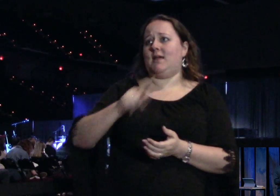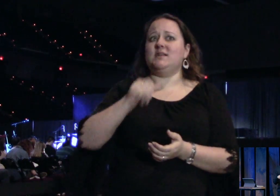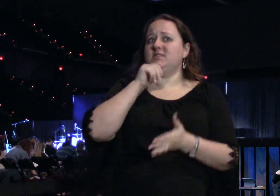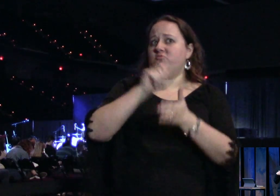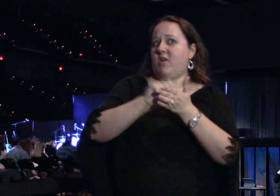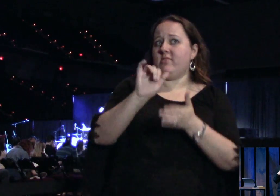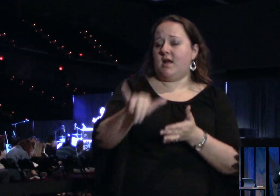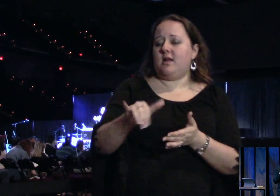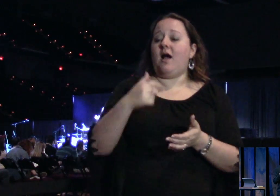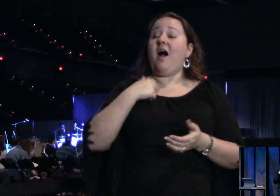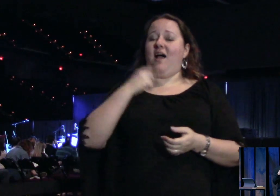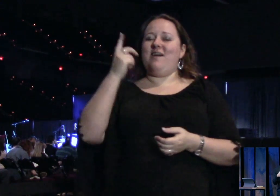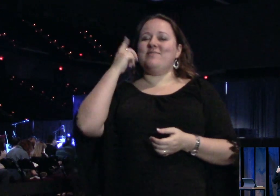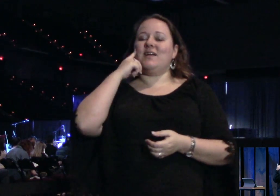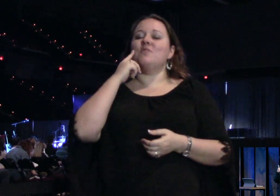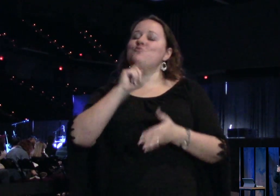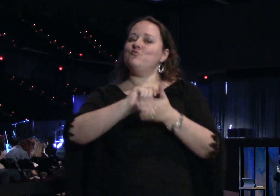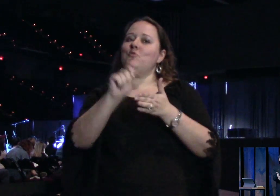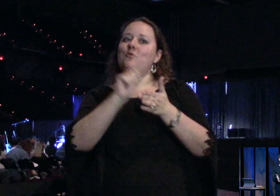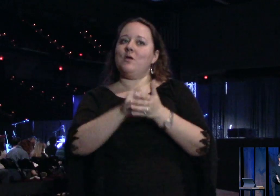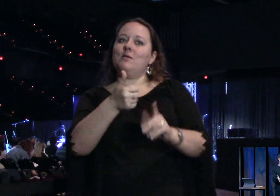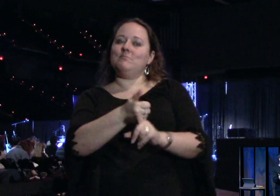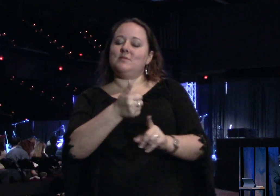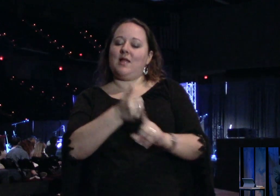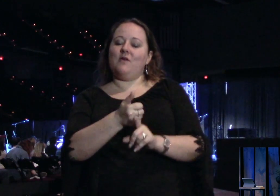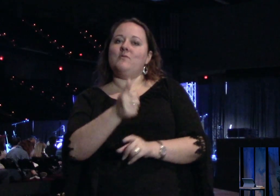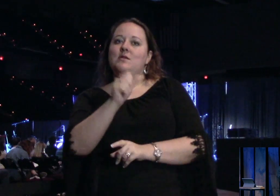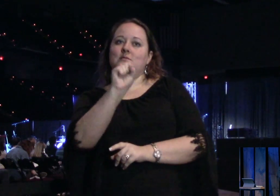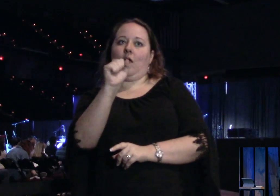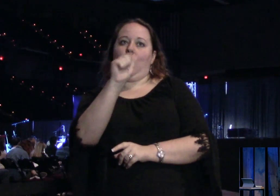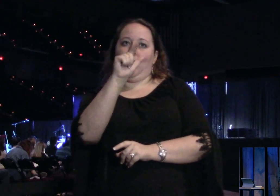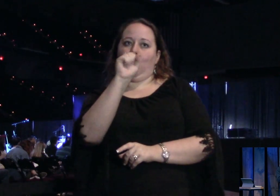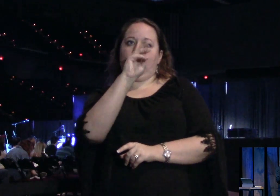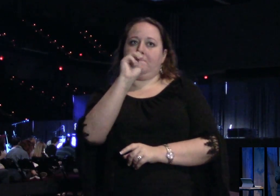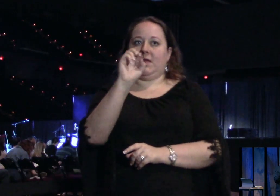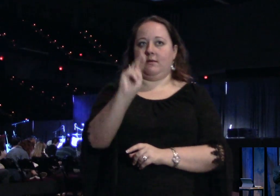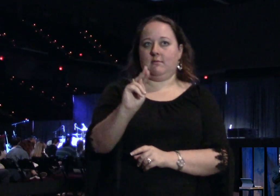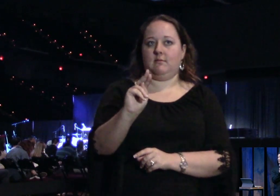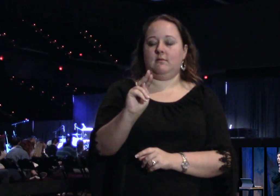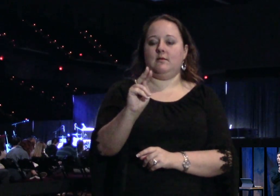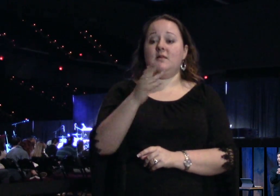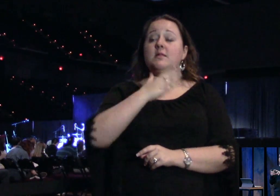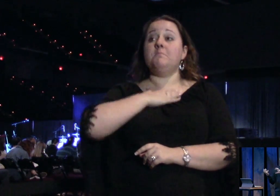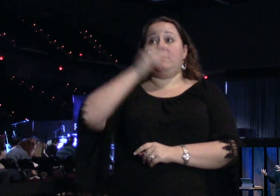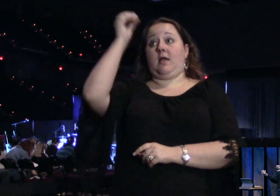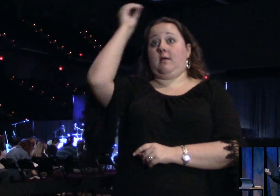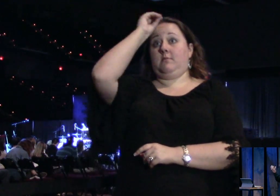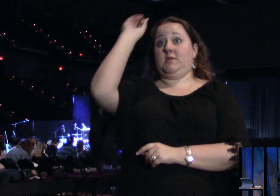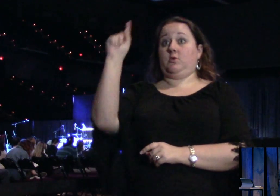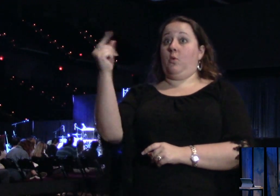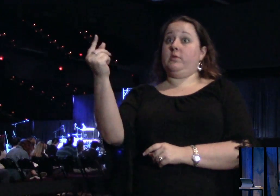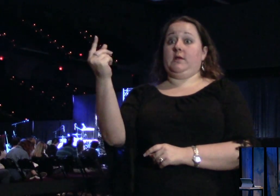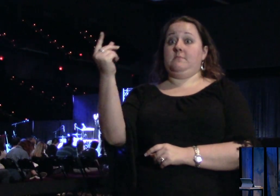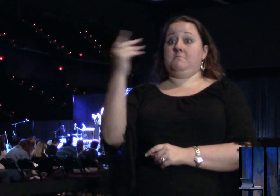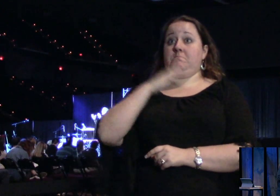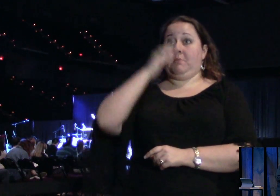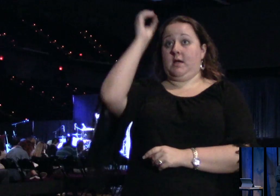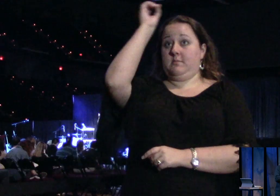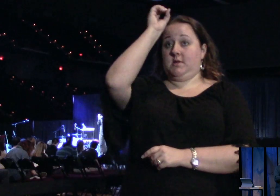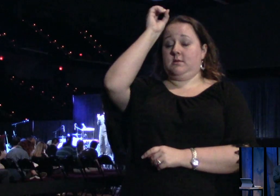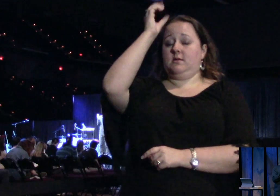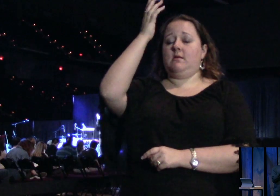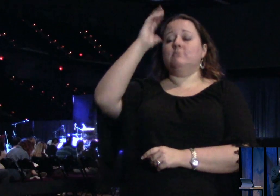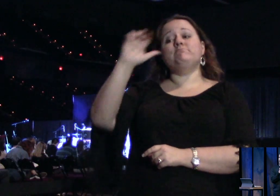didn't write it. I personally believe that Solomon did write the book of Ecclesiastes. And this is just my